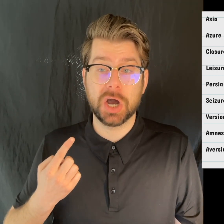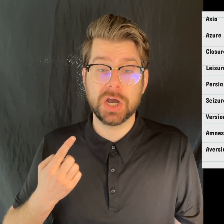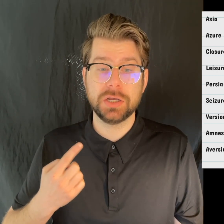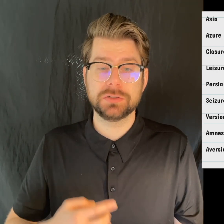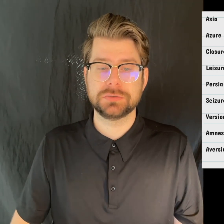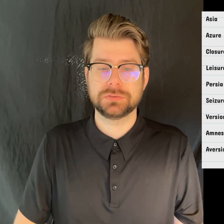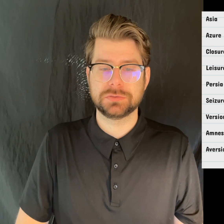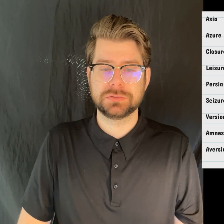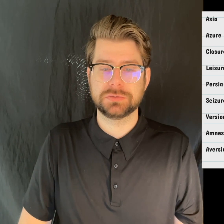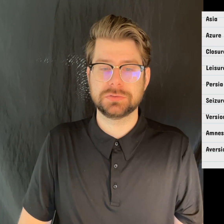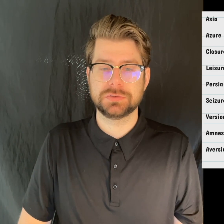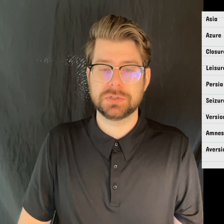amnesia,